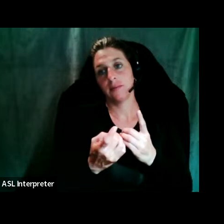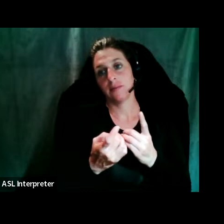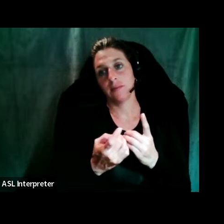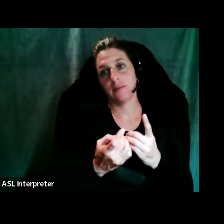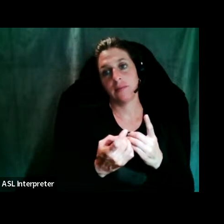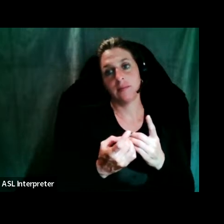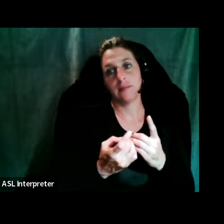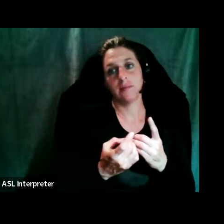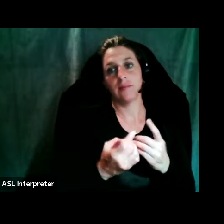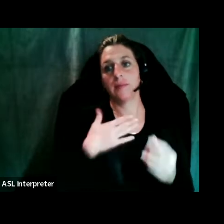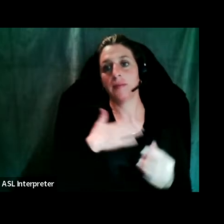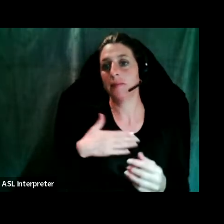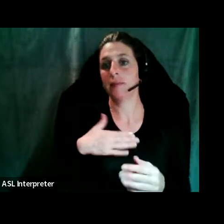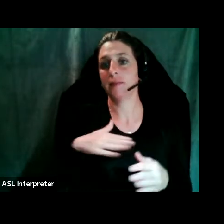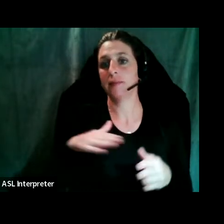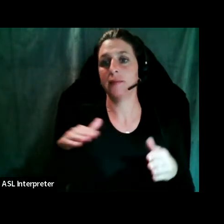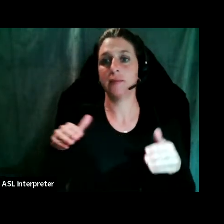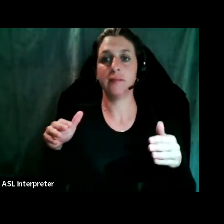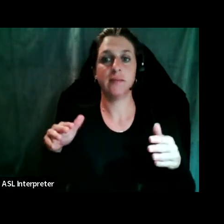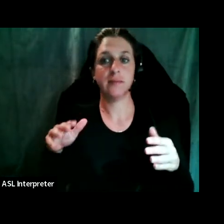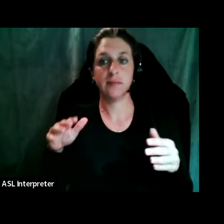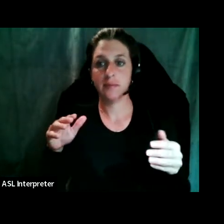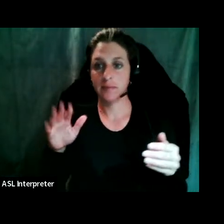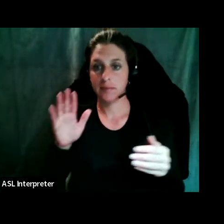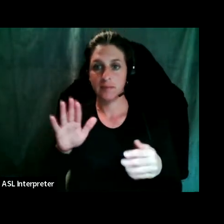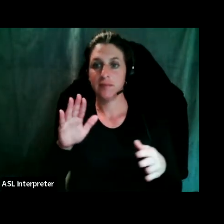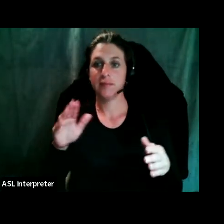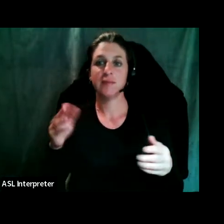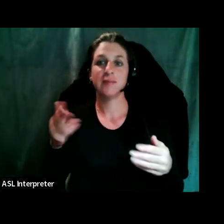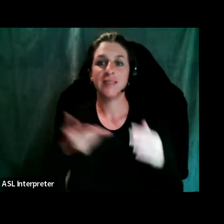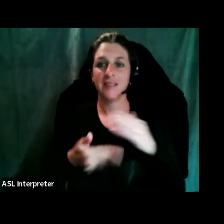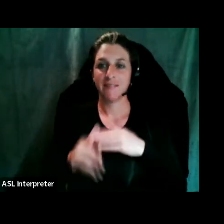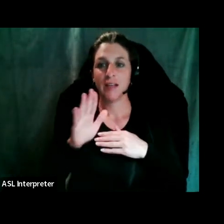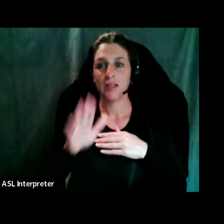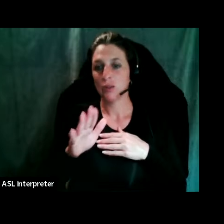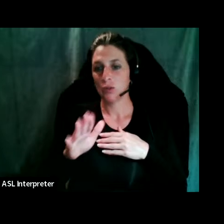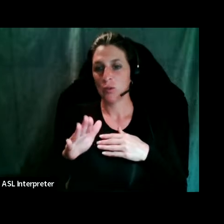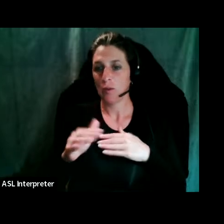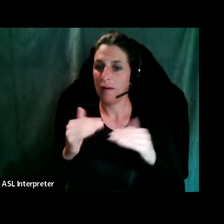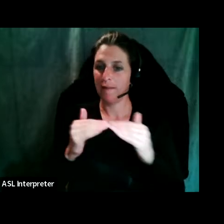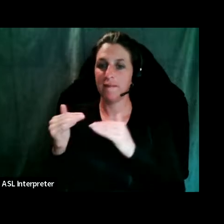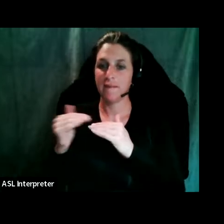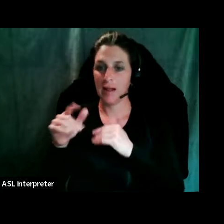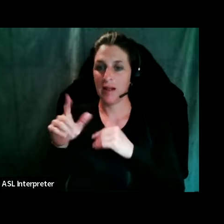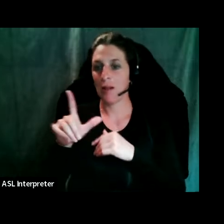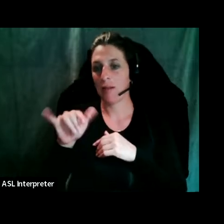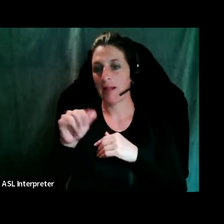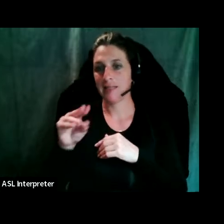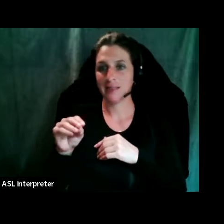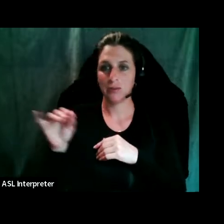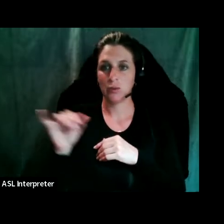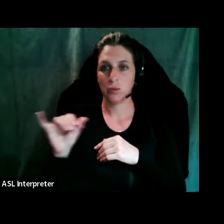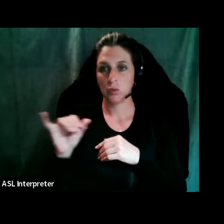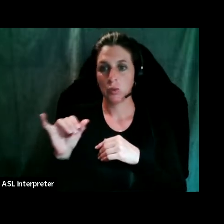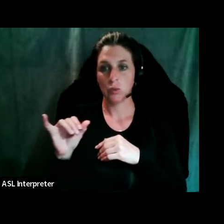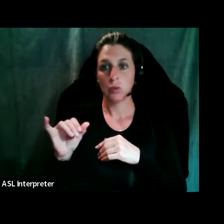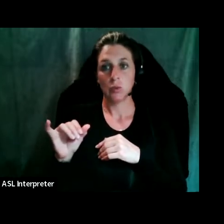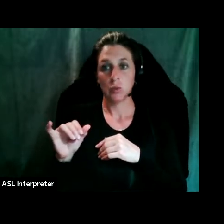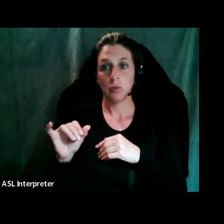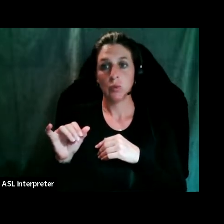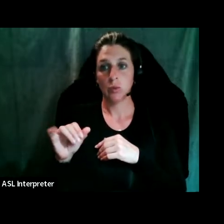please invite your fellow Afro-Latinos too, because we're all part of the same community. There were a couple there.